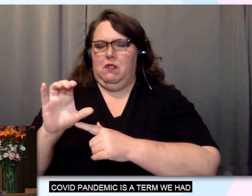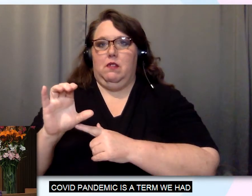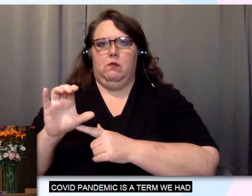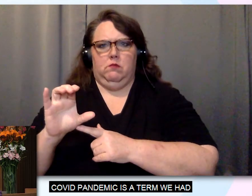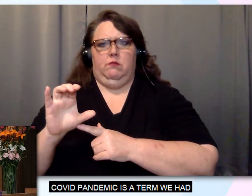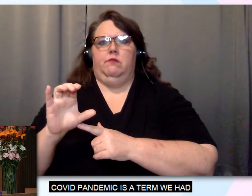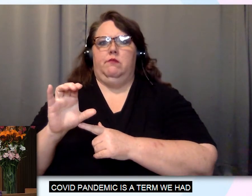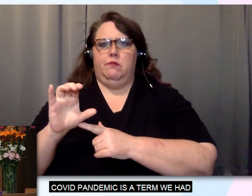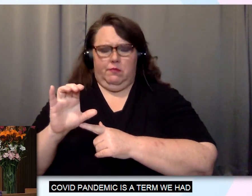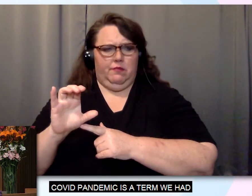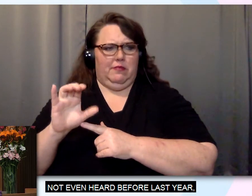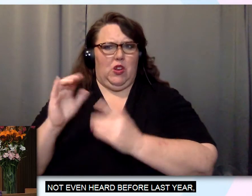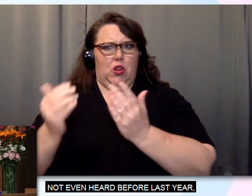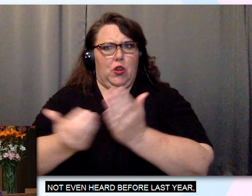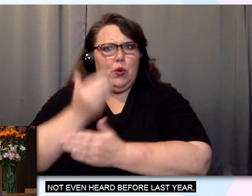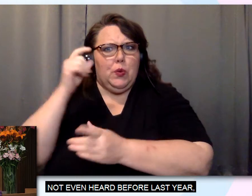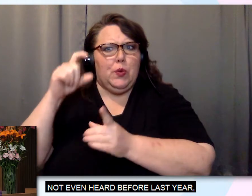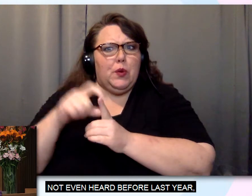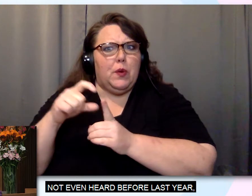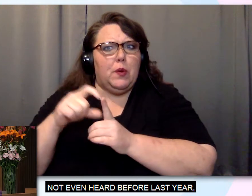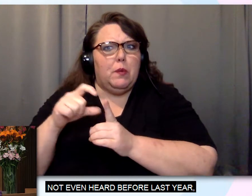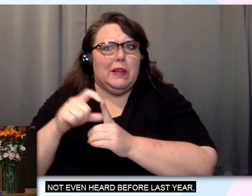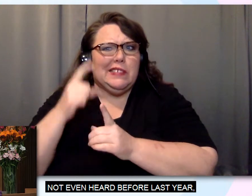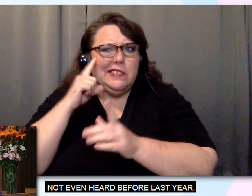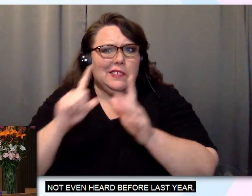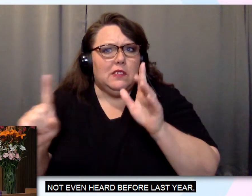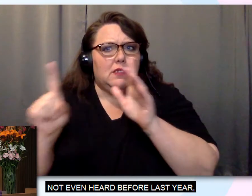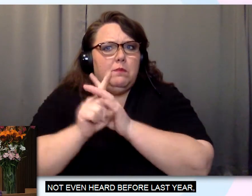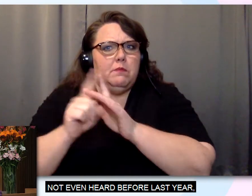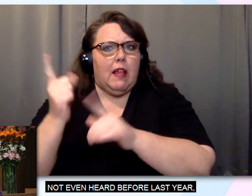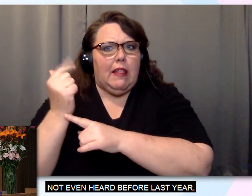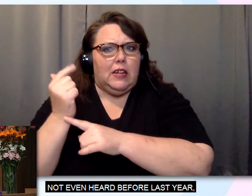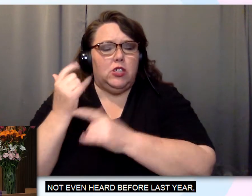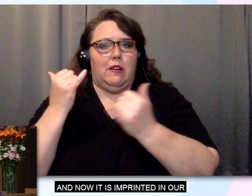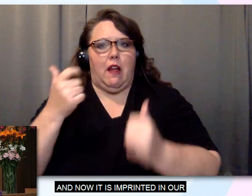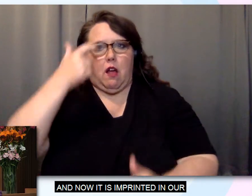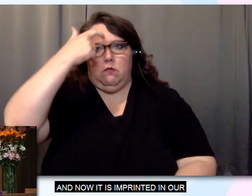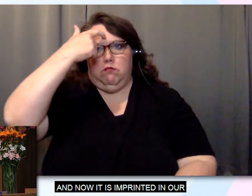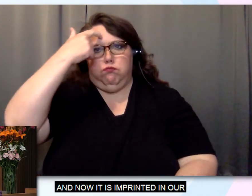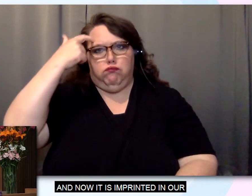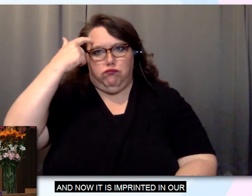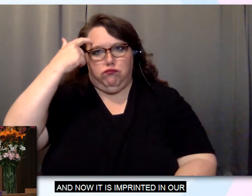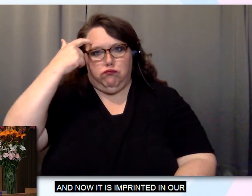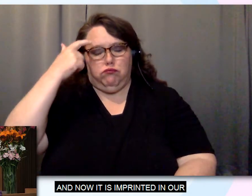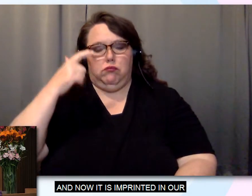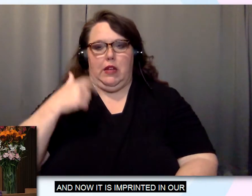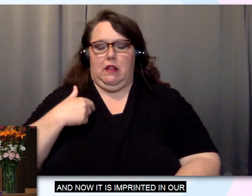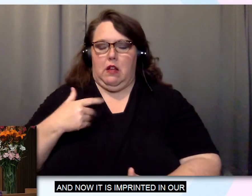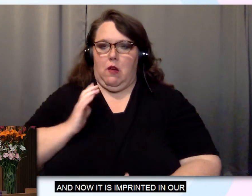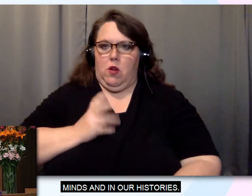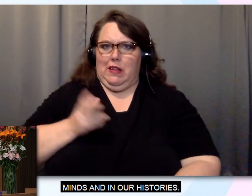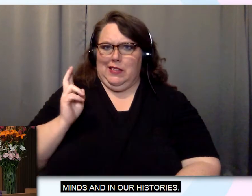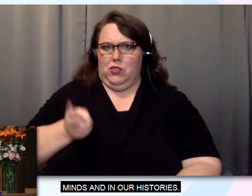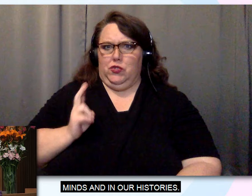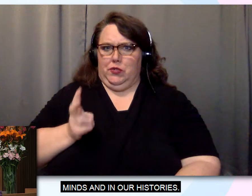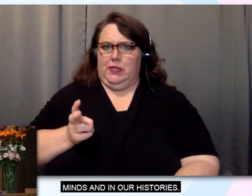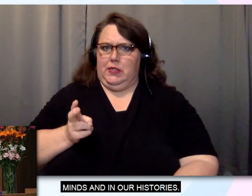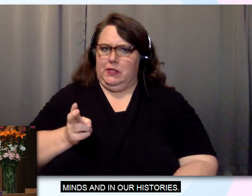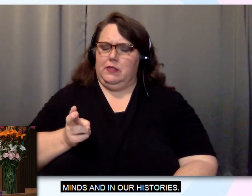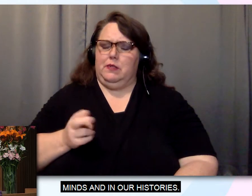a term we had not even heard before last year, and now it is imprinted in our minds and in our